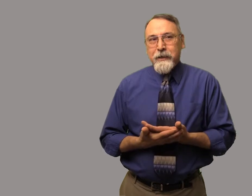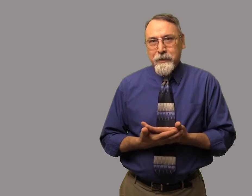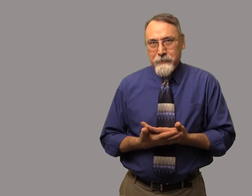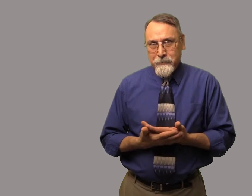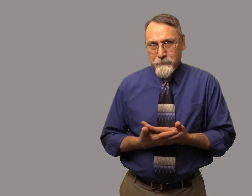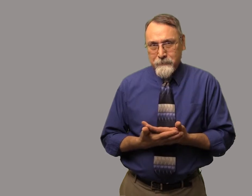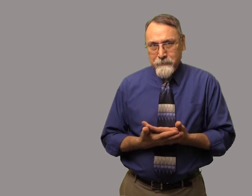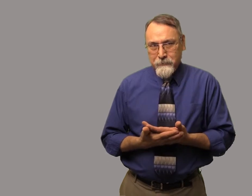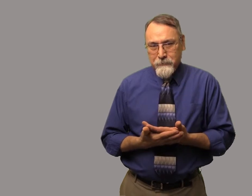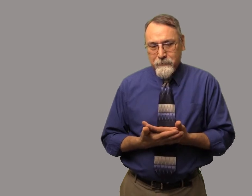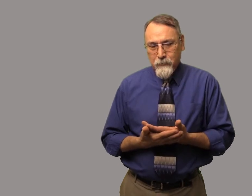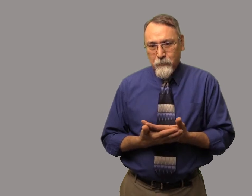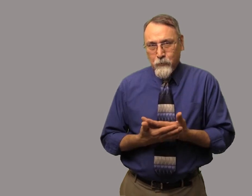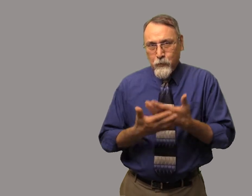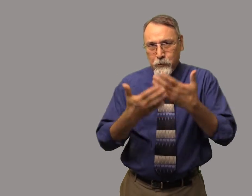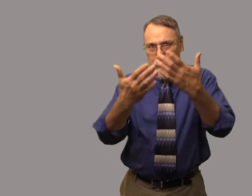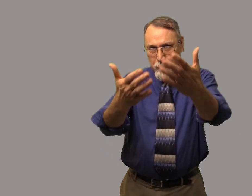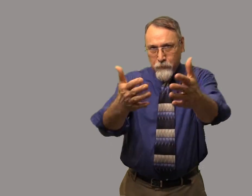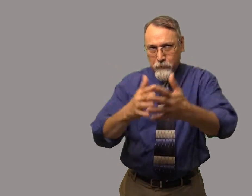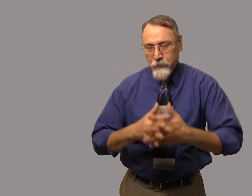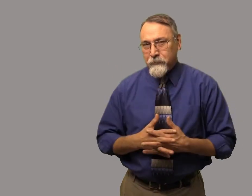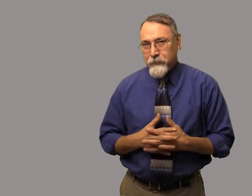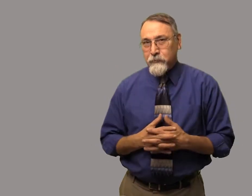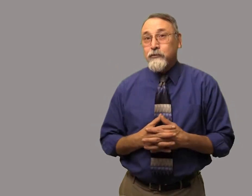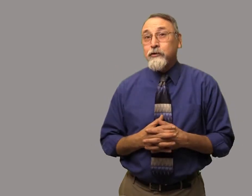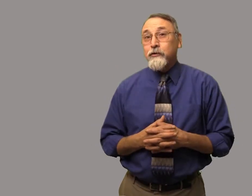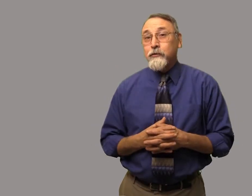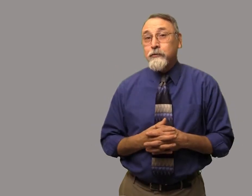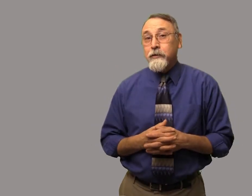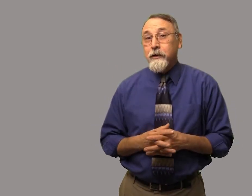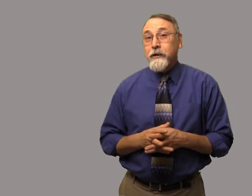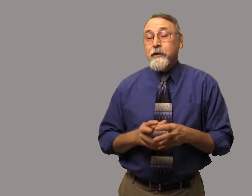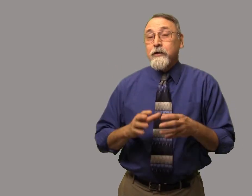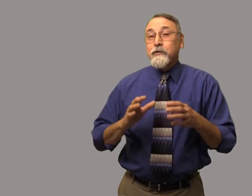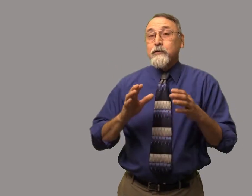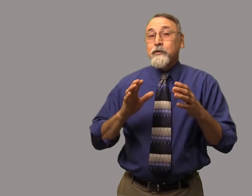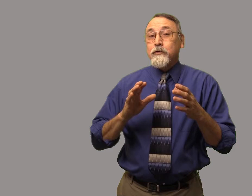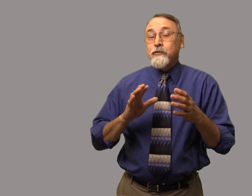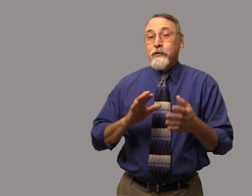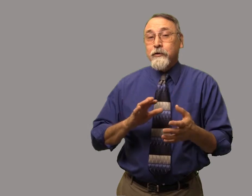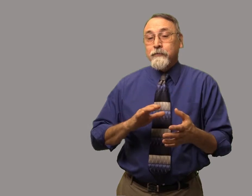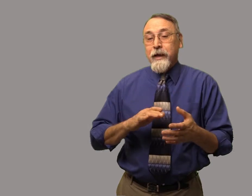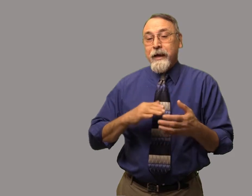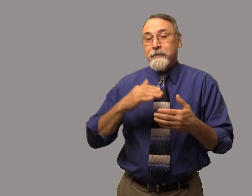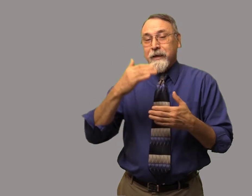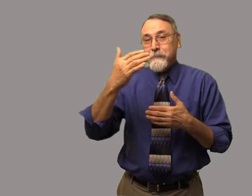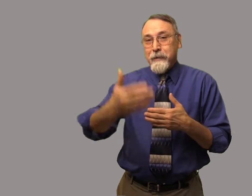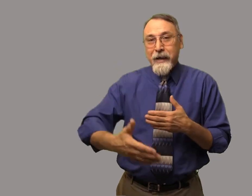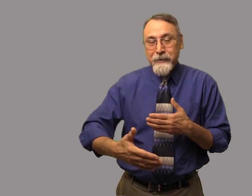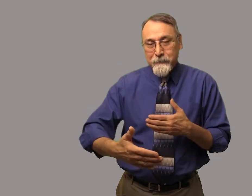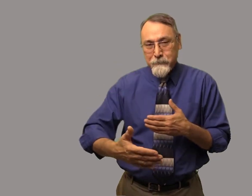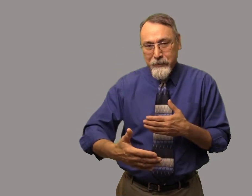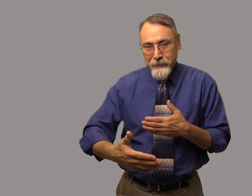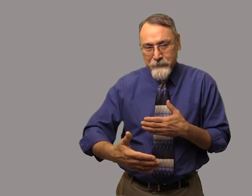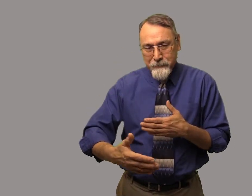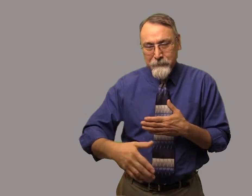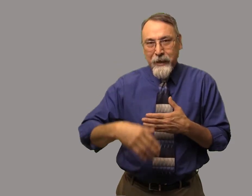media will your organization choose to serve as a backup mechanism, as